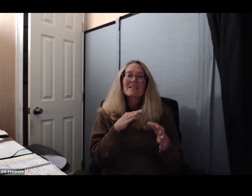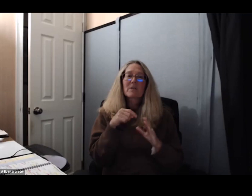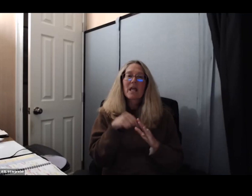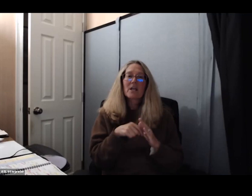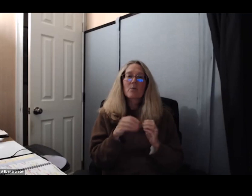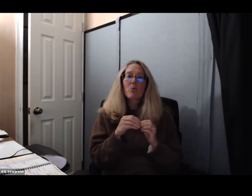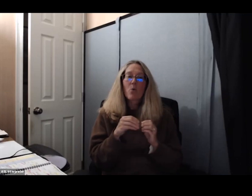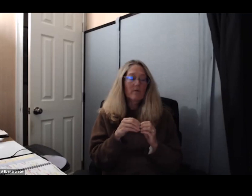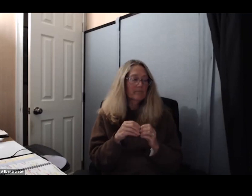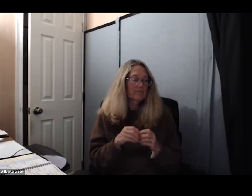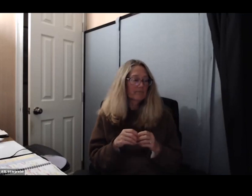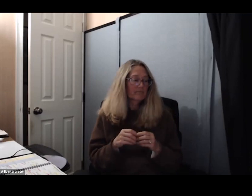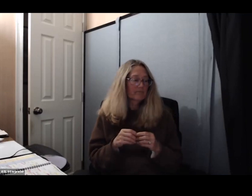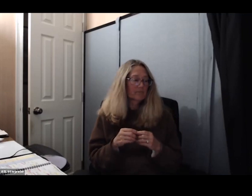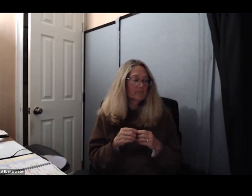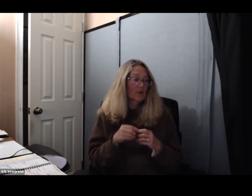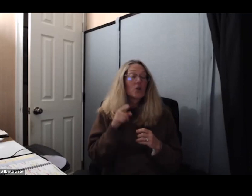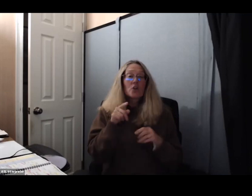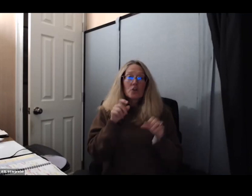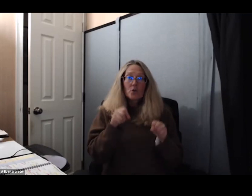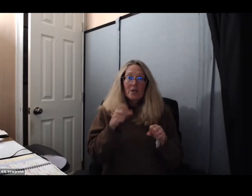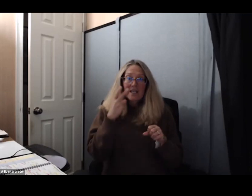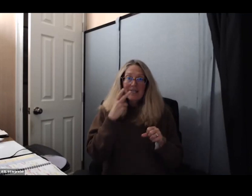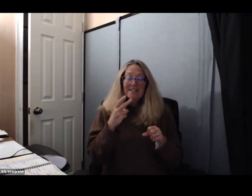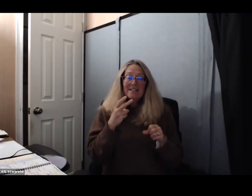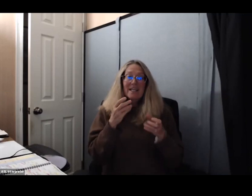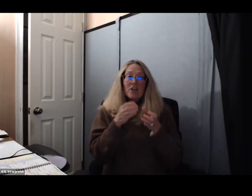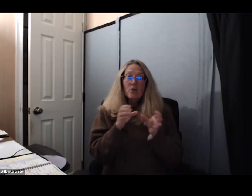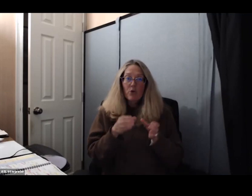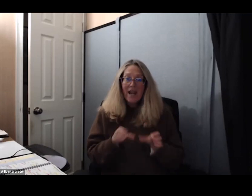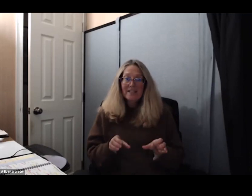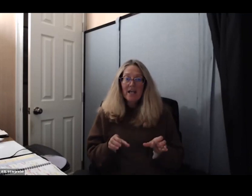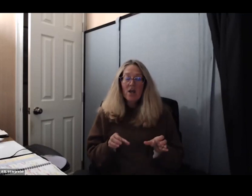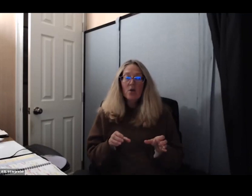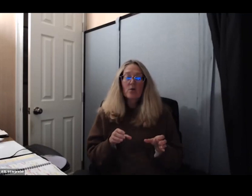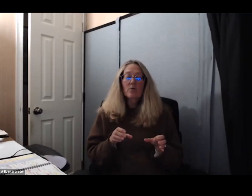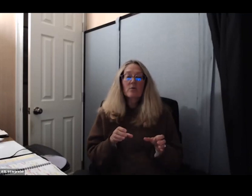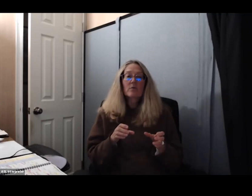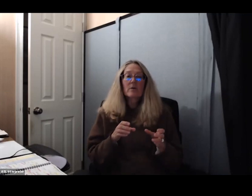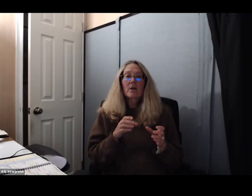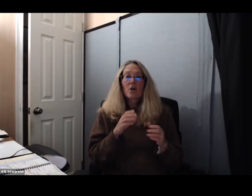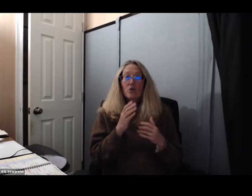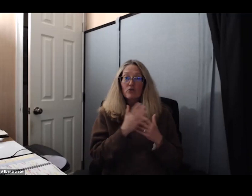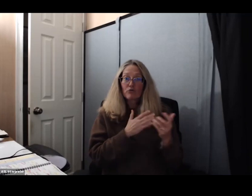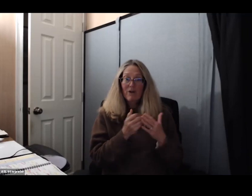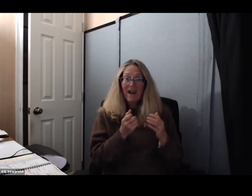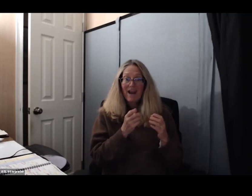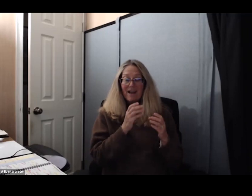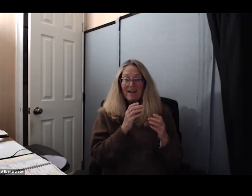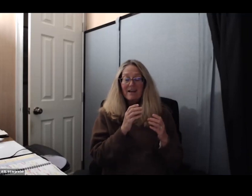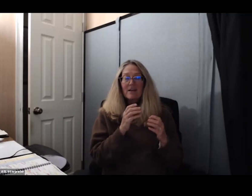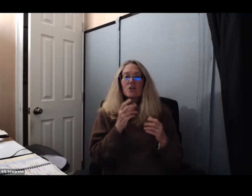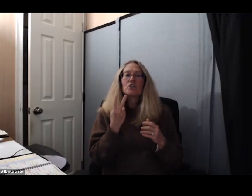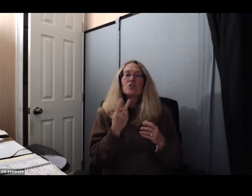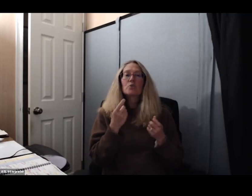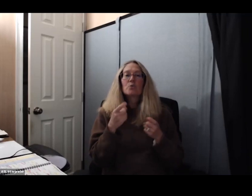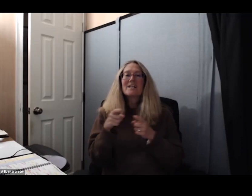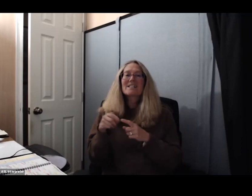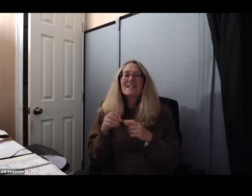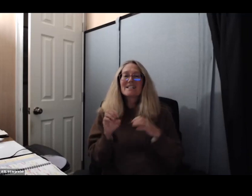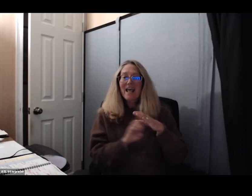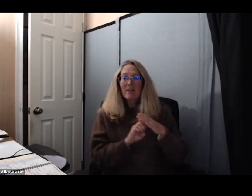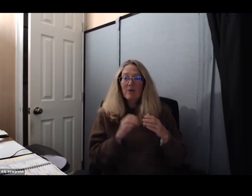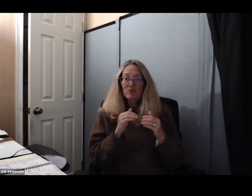Next slide, thanks. You can see the breakdown. We are tracking across our grade levels. We had 2 incidents at the elementary